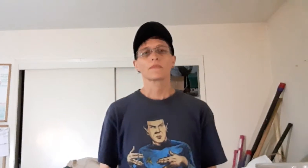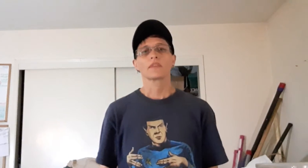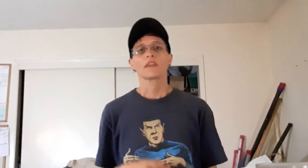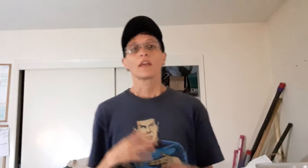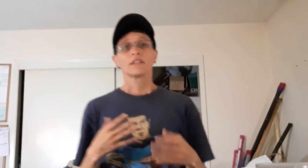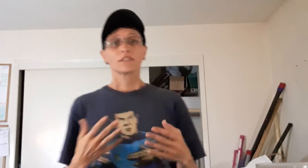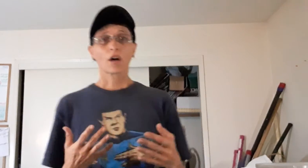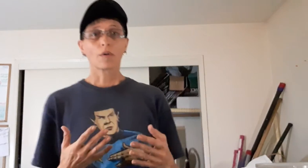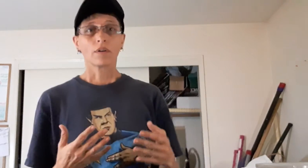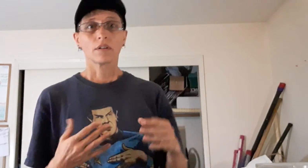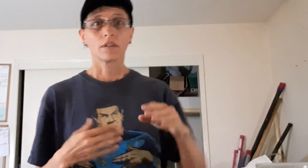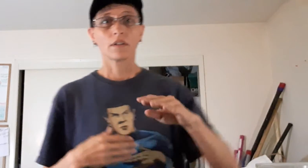So,